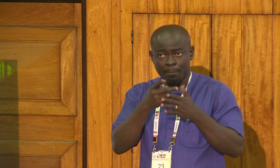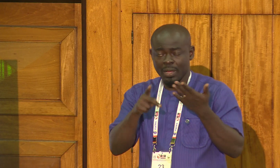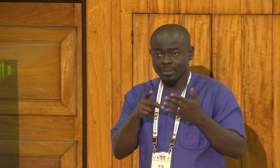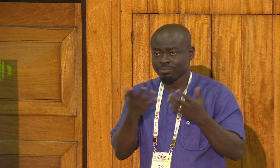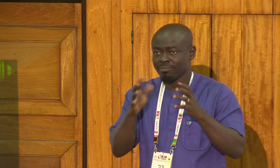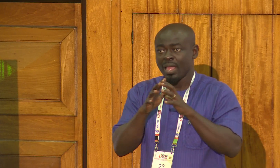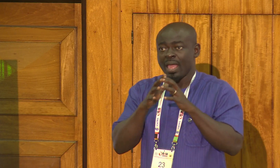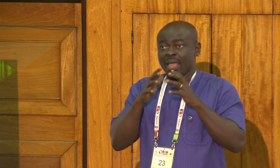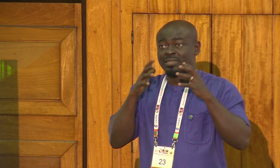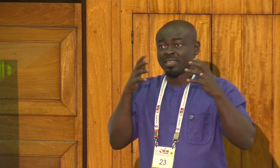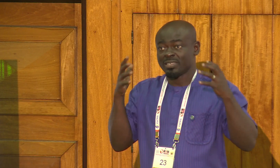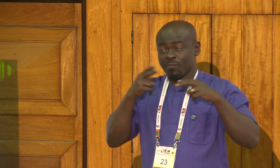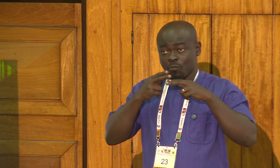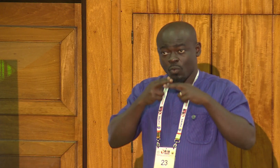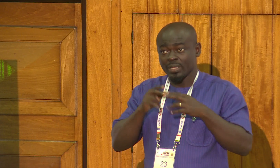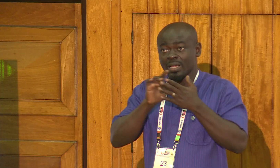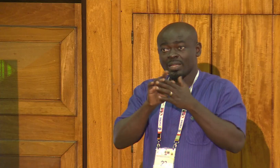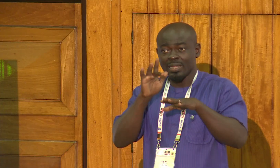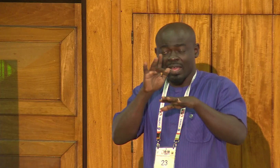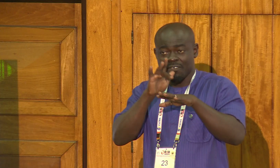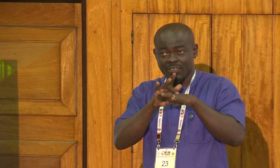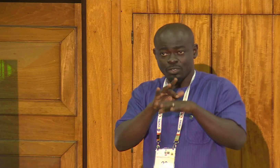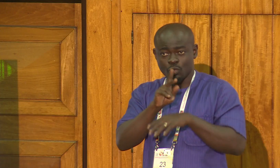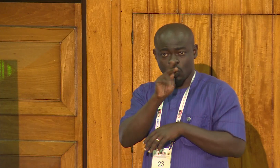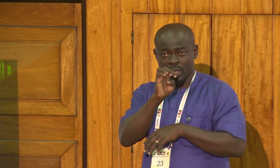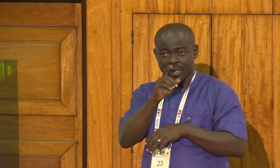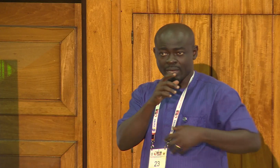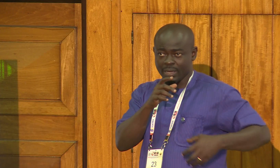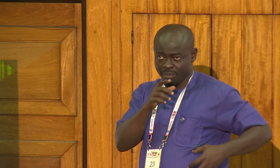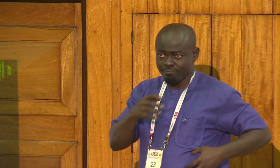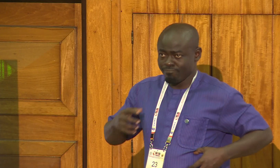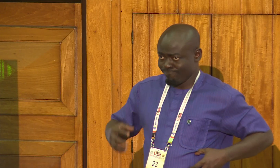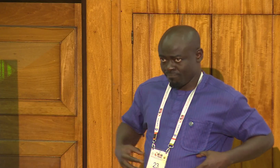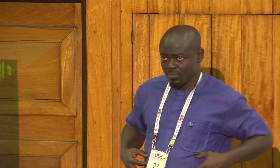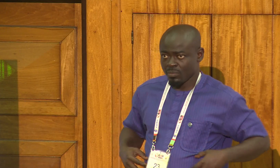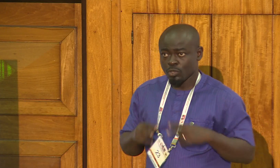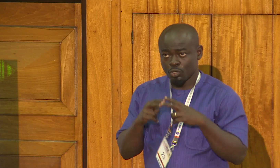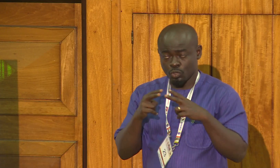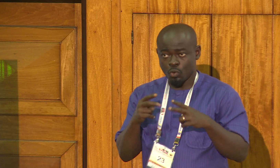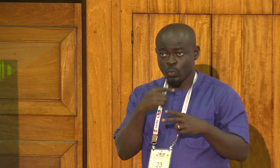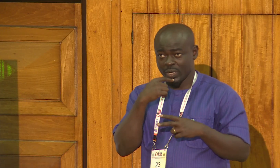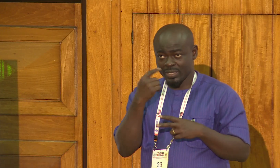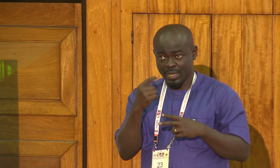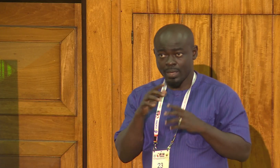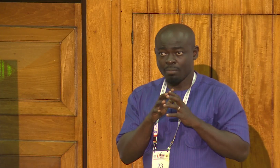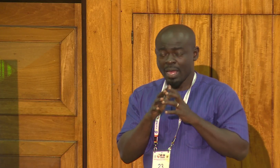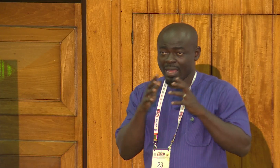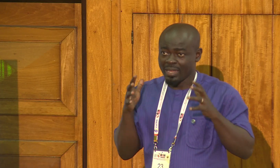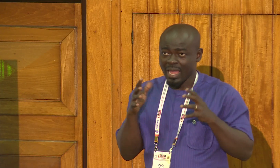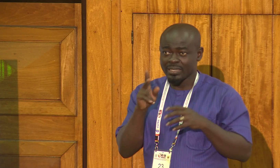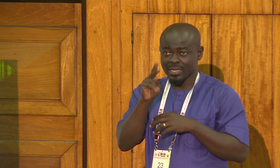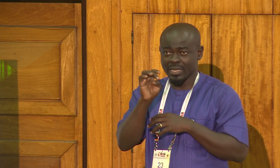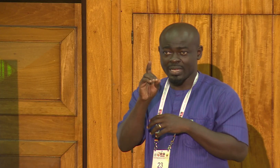weight, that affects your kidneys. So we call it cardiovascular kidney